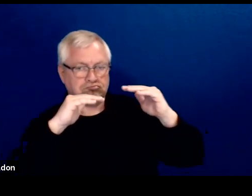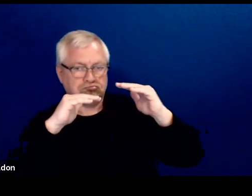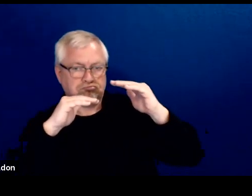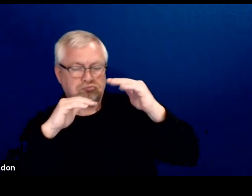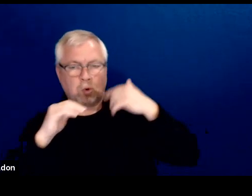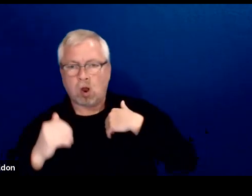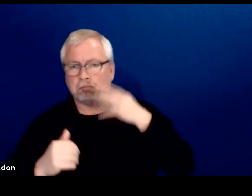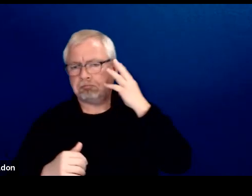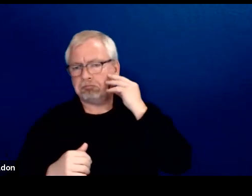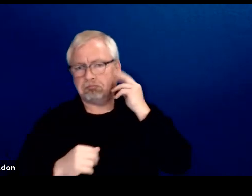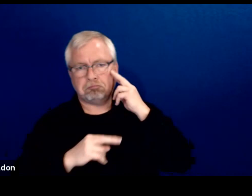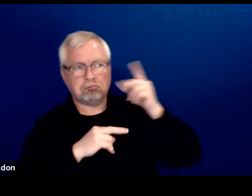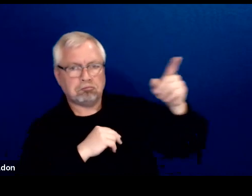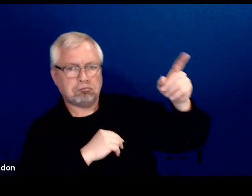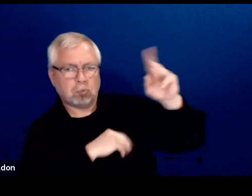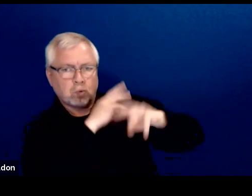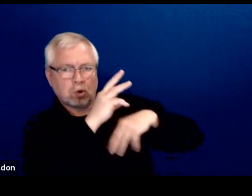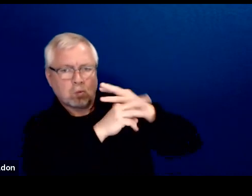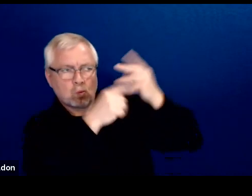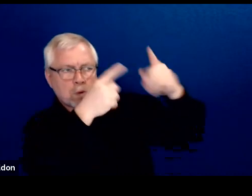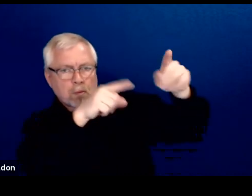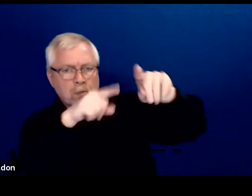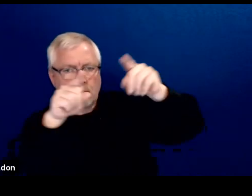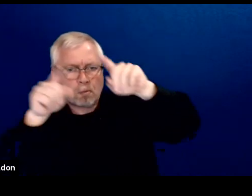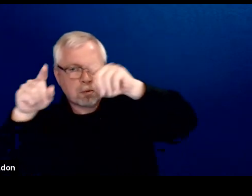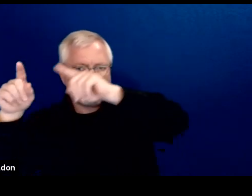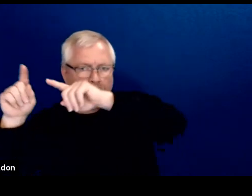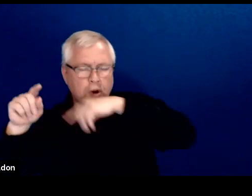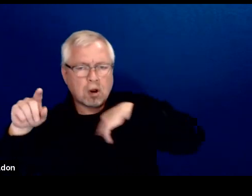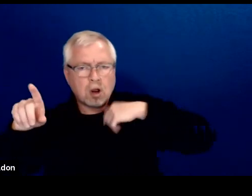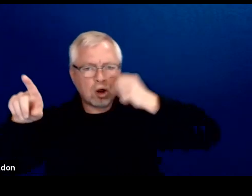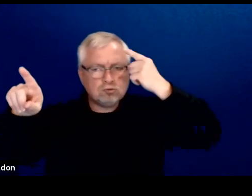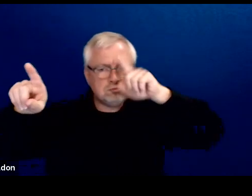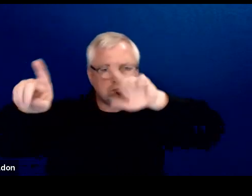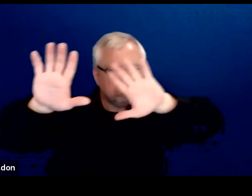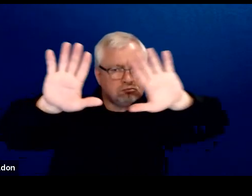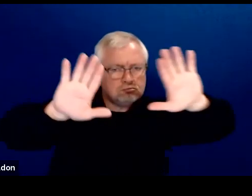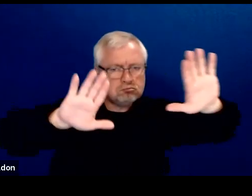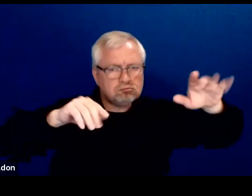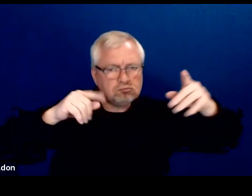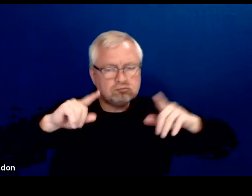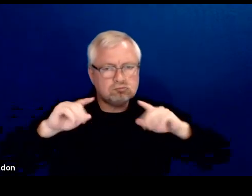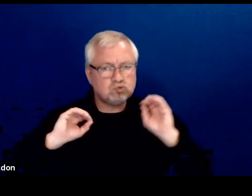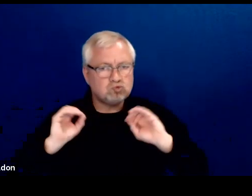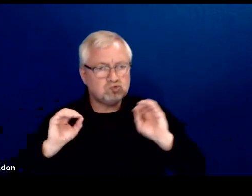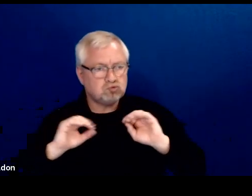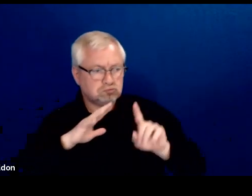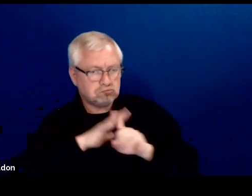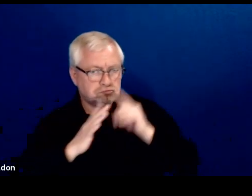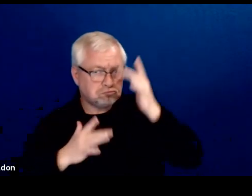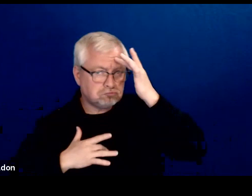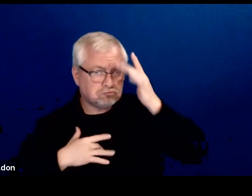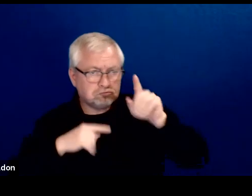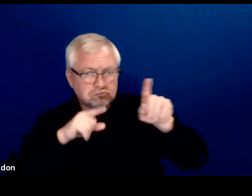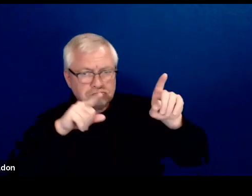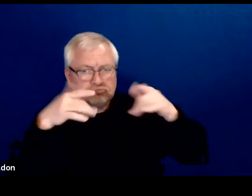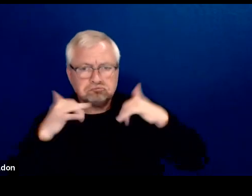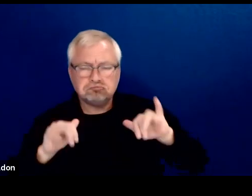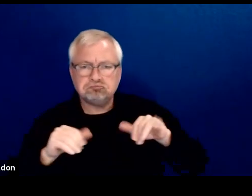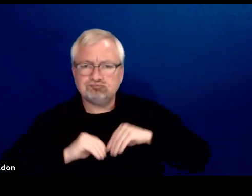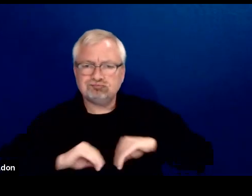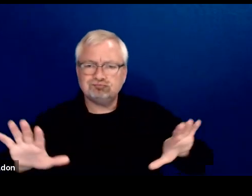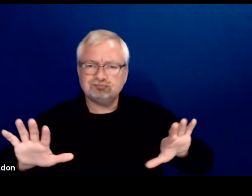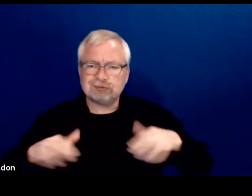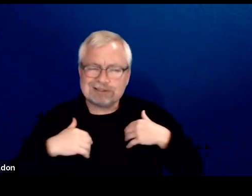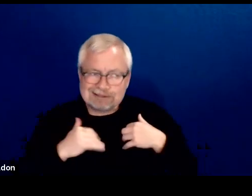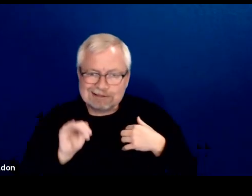more about the degree of asymptomatic transmission, that's really what's pushed up that number. And a follow-up question on that, because the governor had mentioned 25%